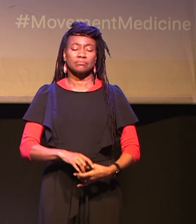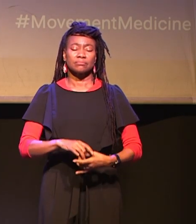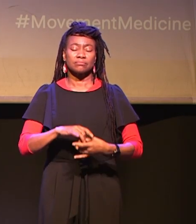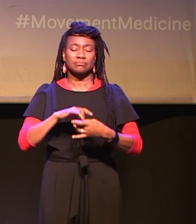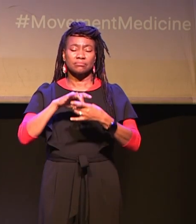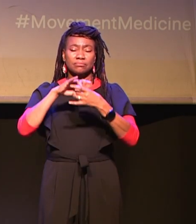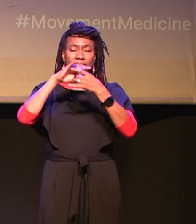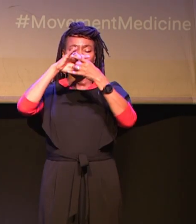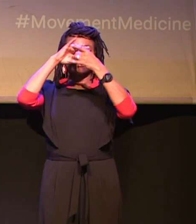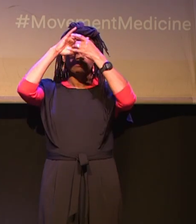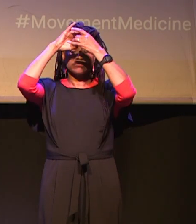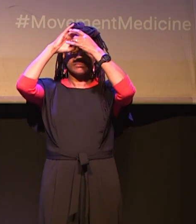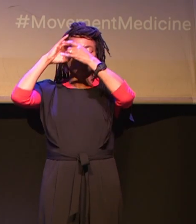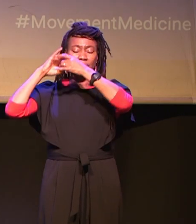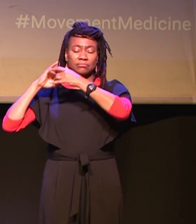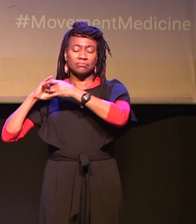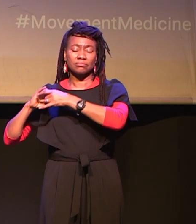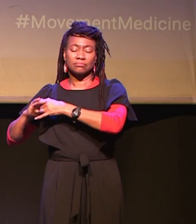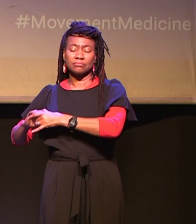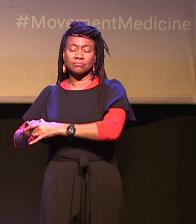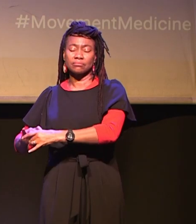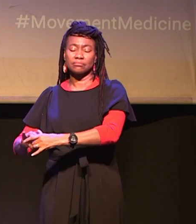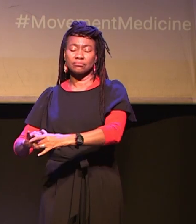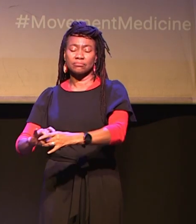our depth front to back, back to front.